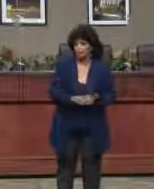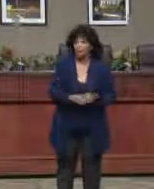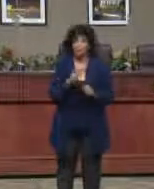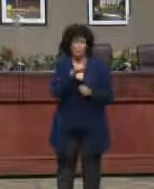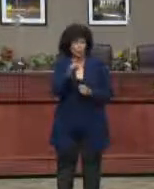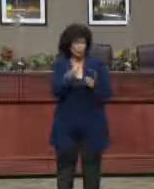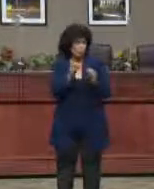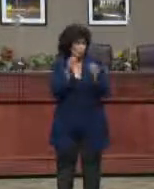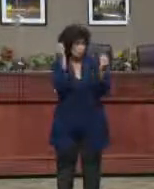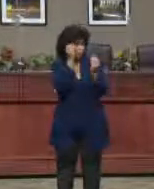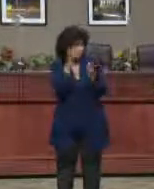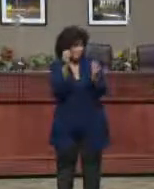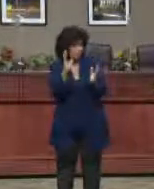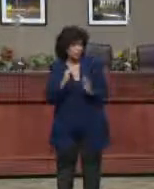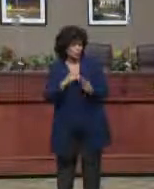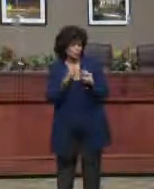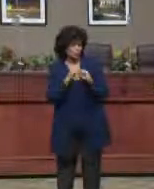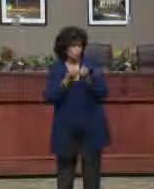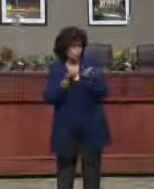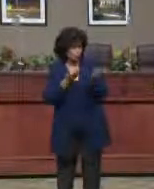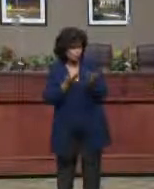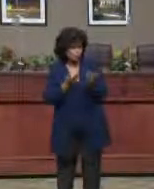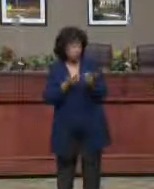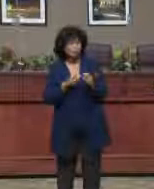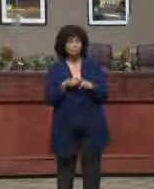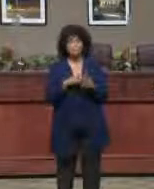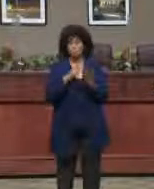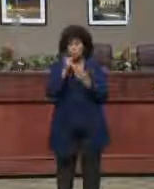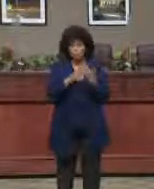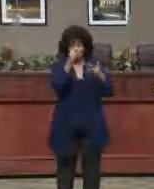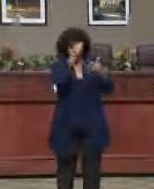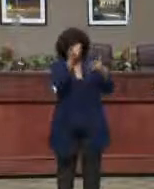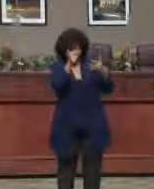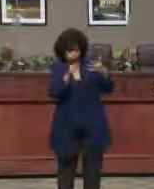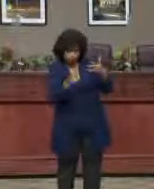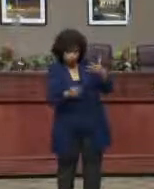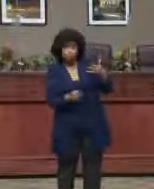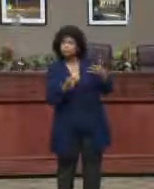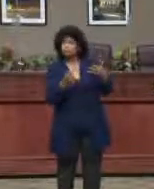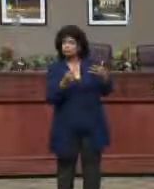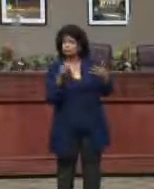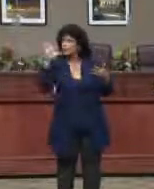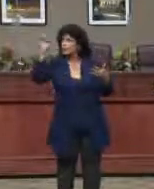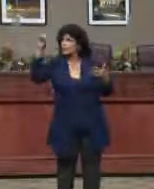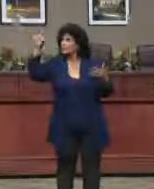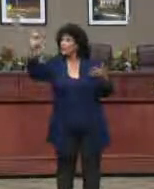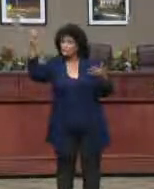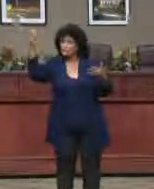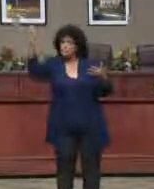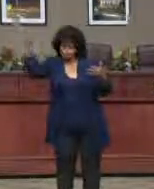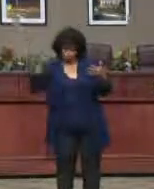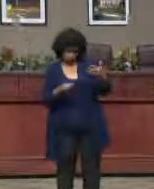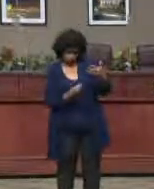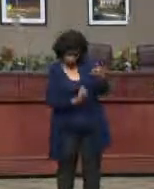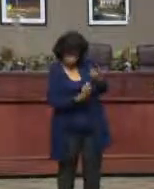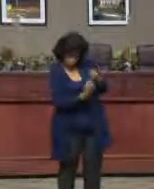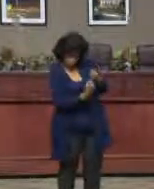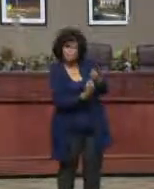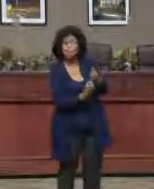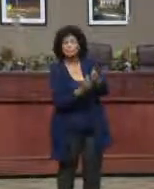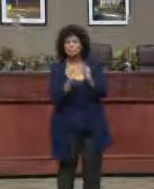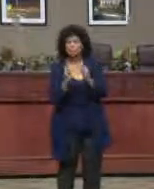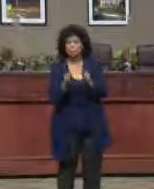services and the programs offered as a direct result of the CARES Act funding, you can go to our website